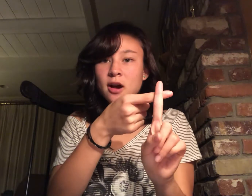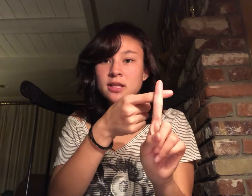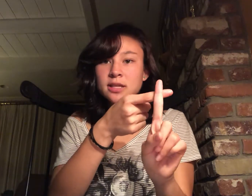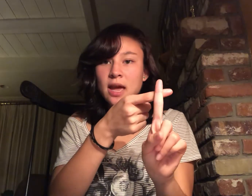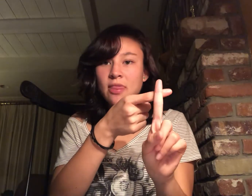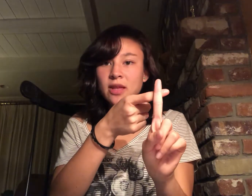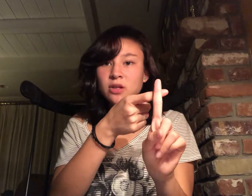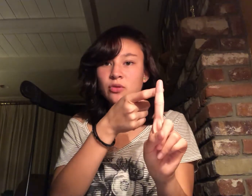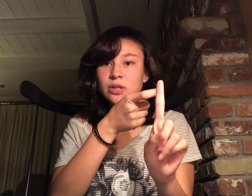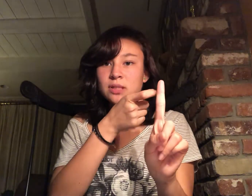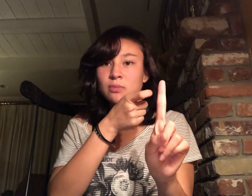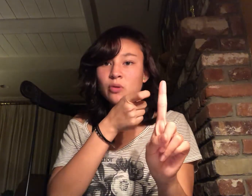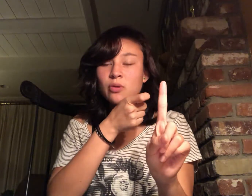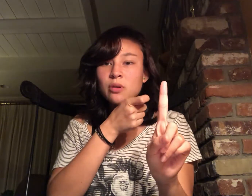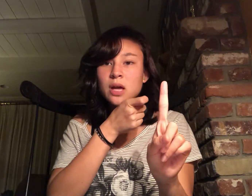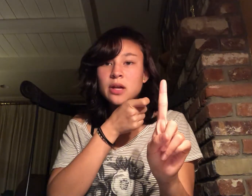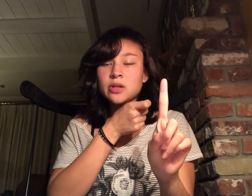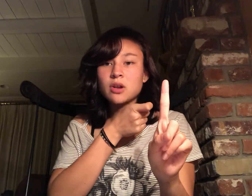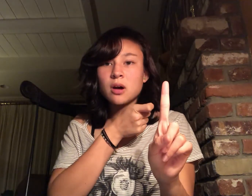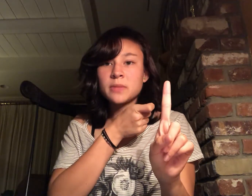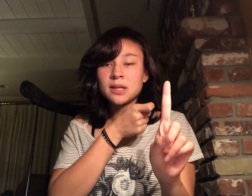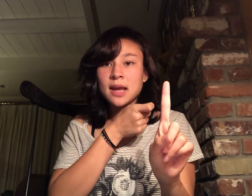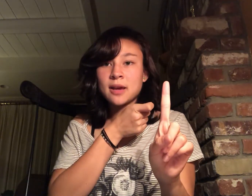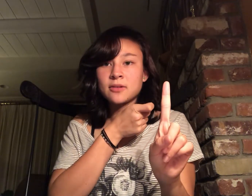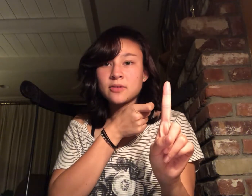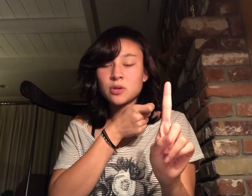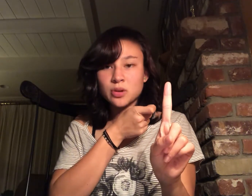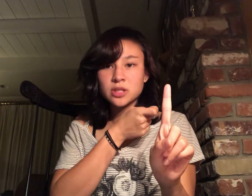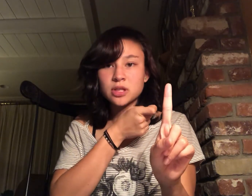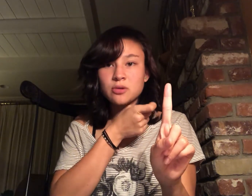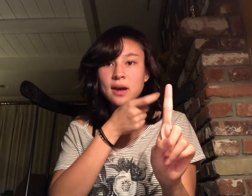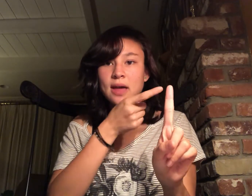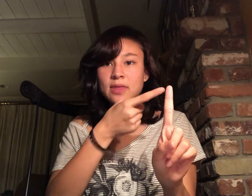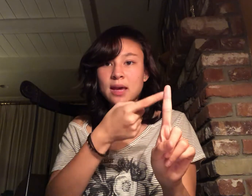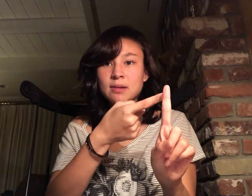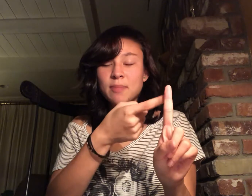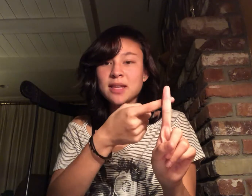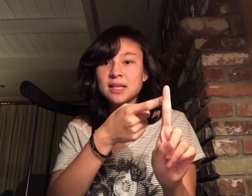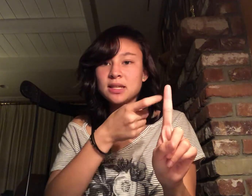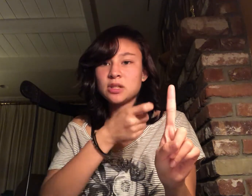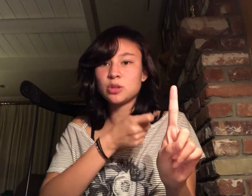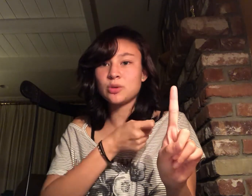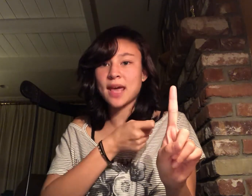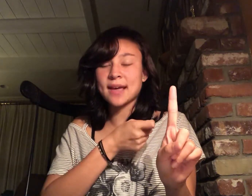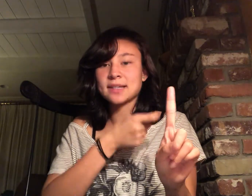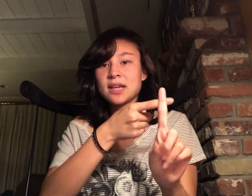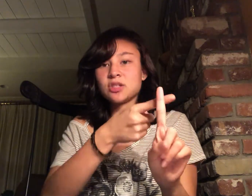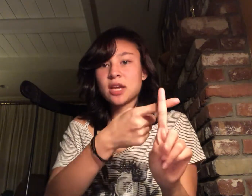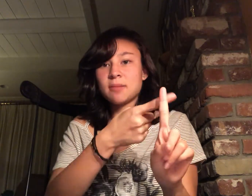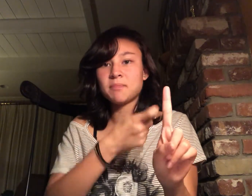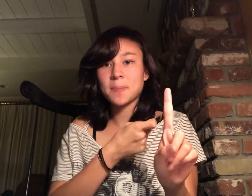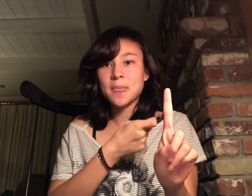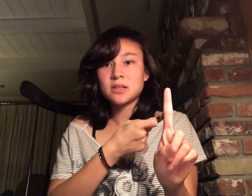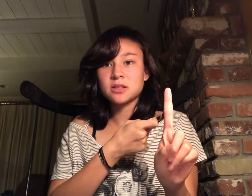cross, and then you're going to pull your dominant hand towards you and then bend it into an X hand shape. So this